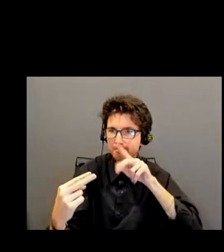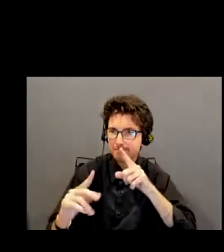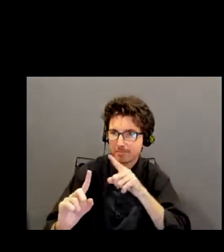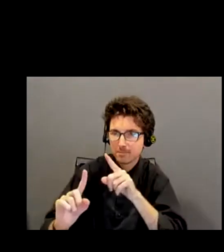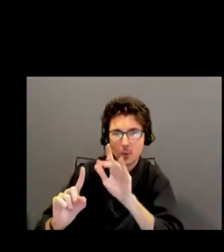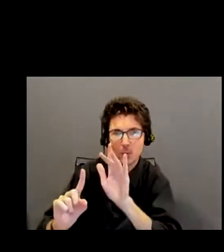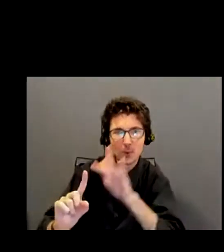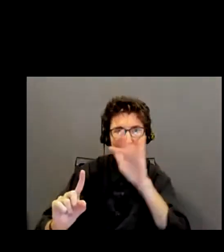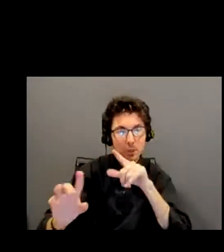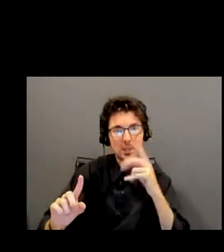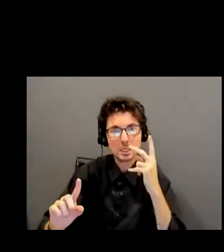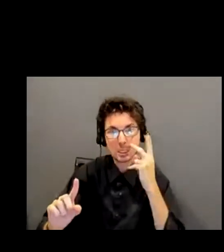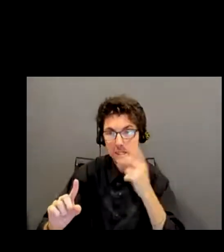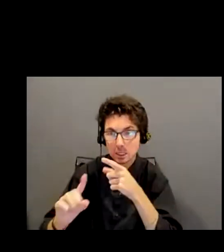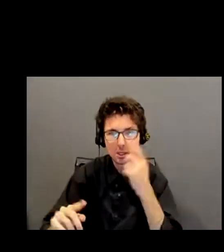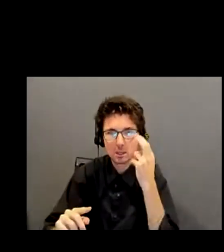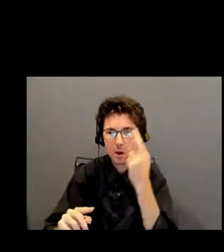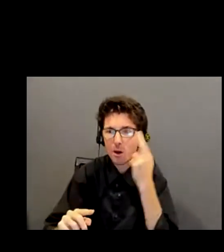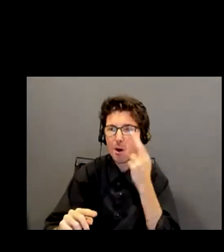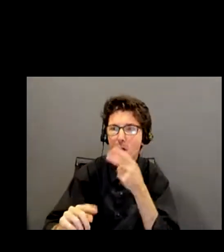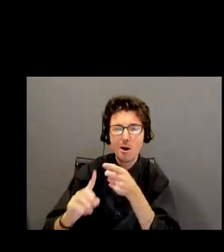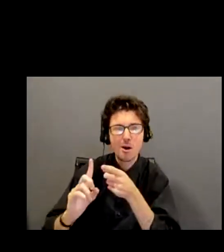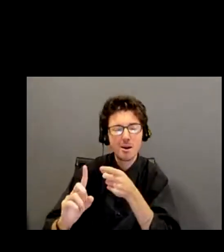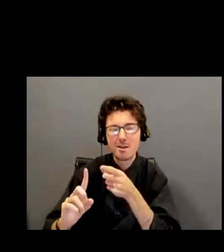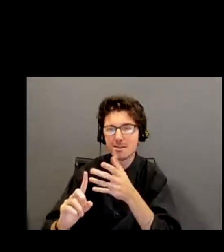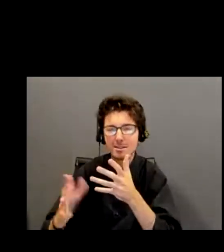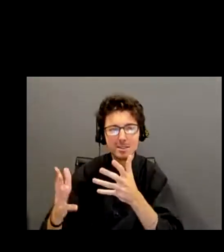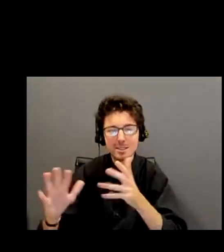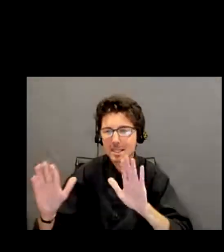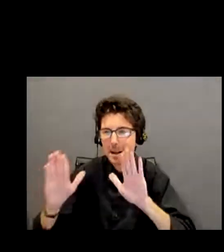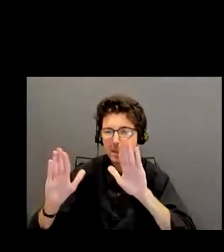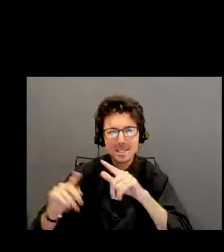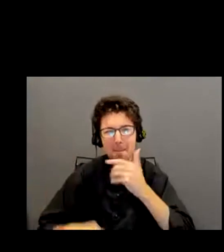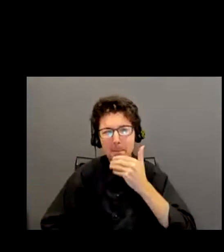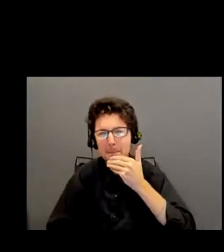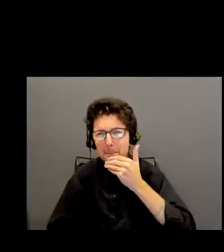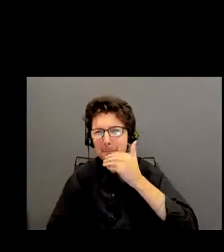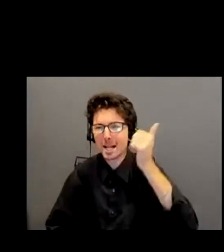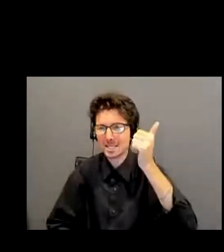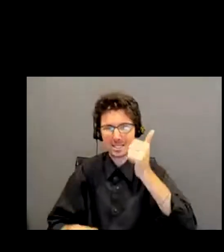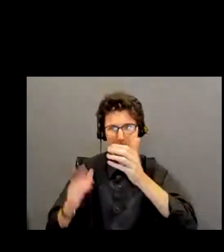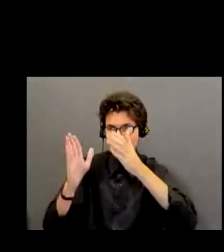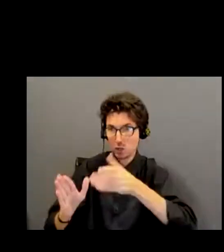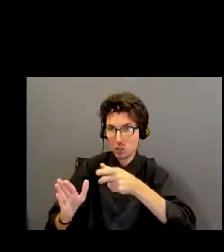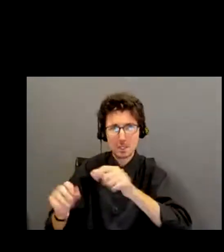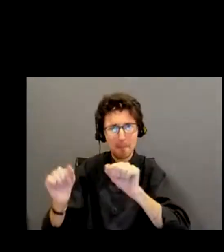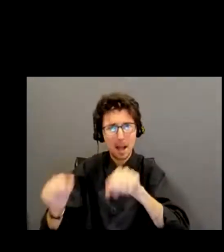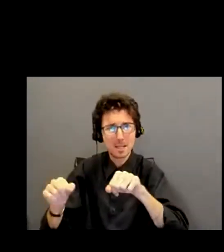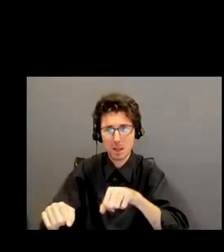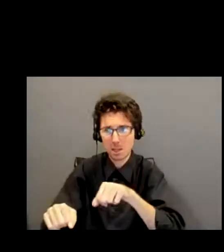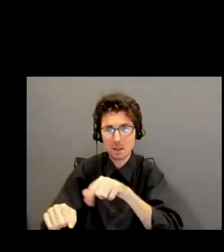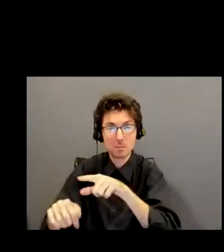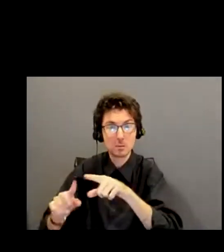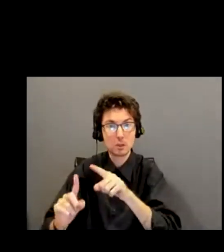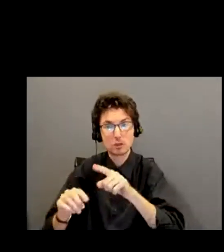that this is the best version of themselves. To ask them and to see them grow up like they wanna